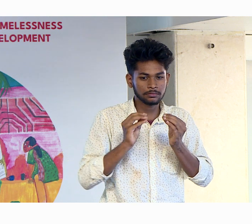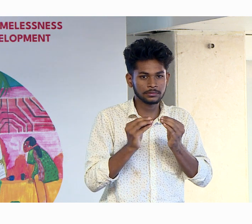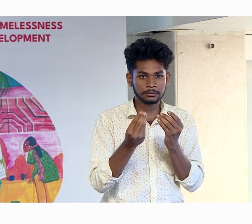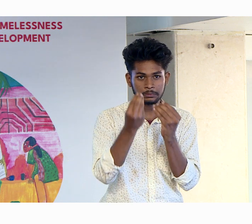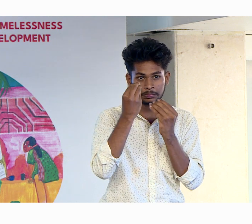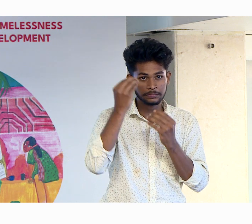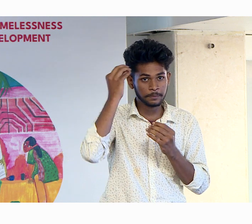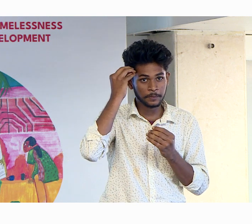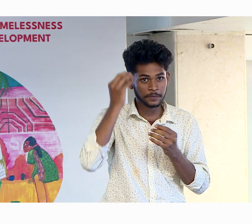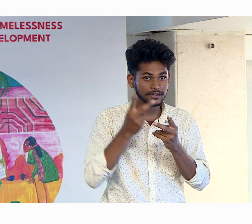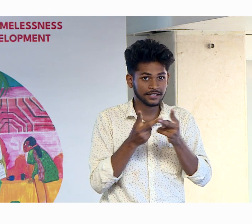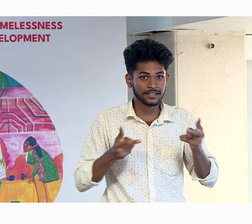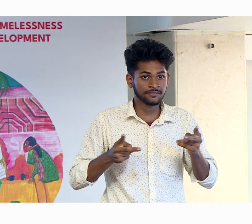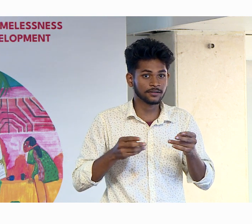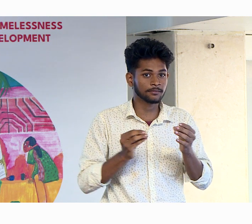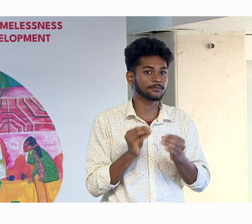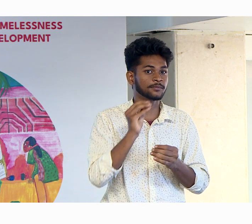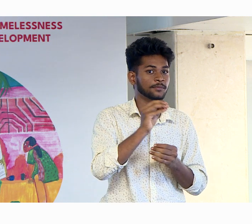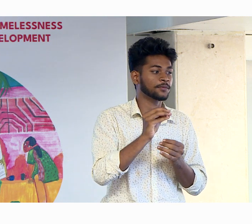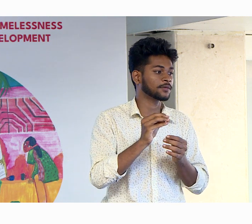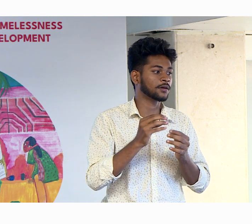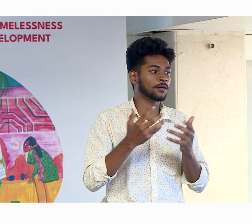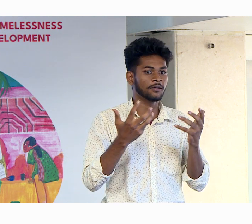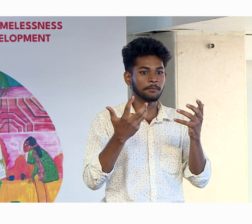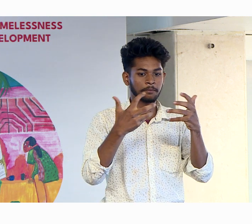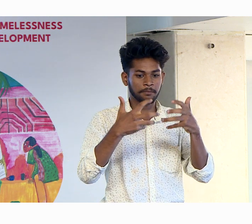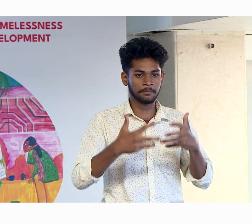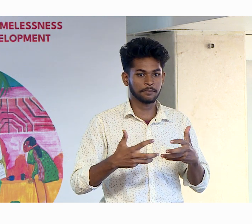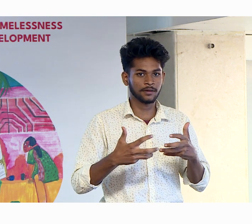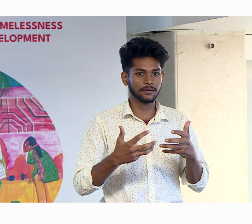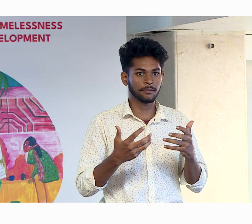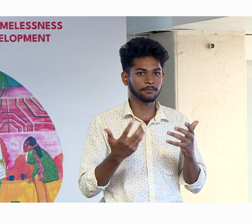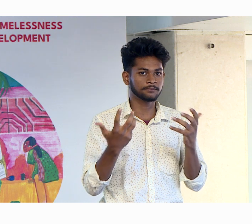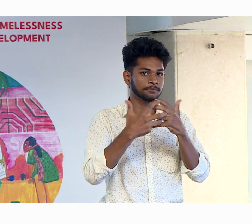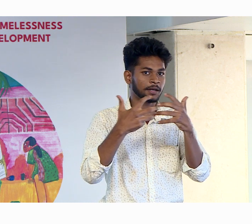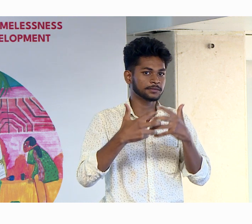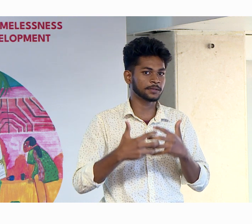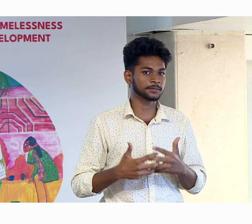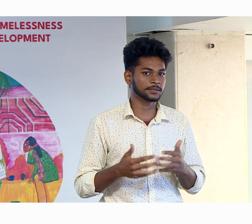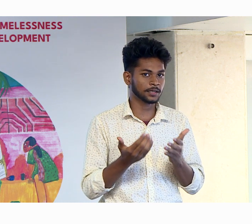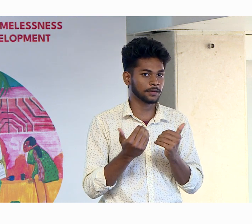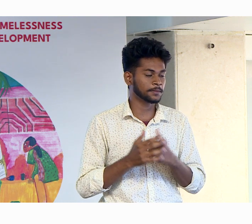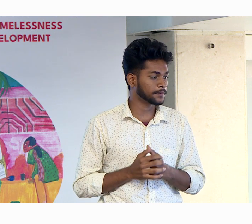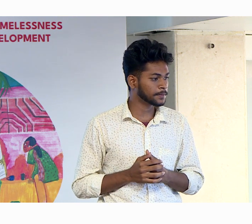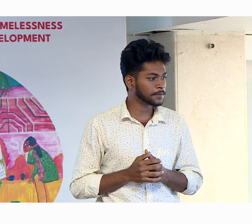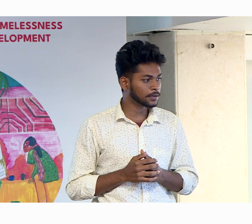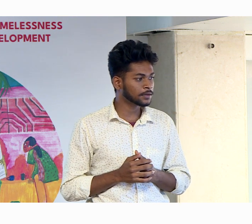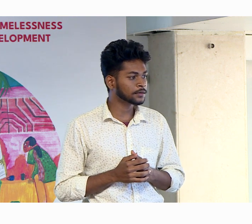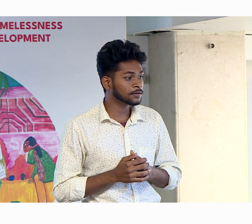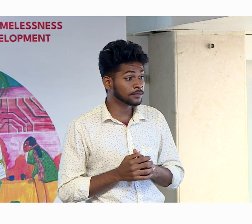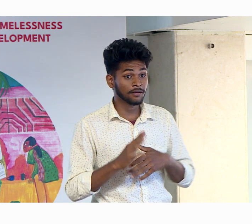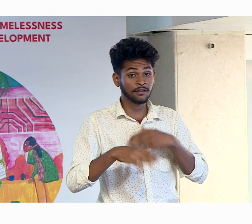practice is all about. They eventually agree that they've sustained the research-based change that was needed.